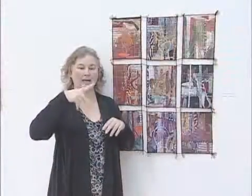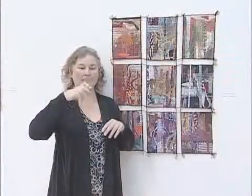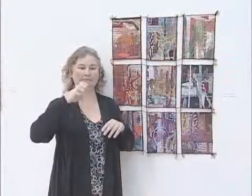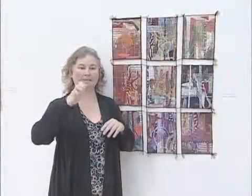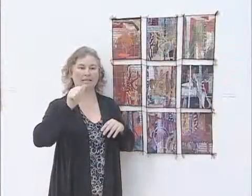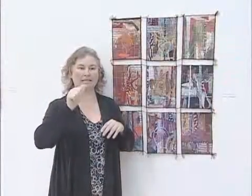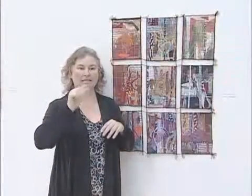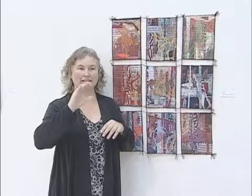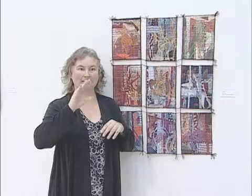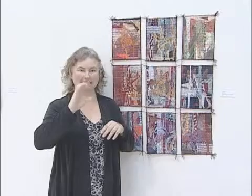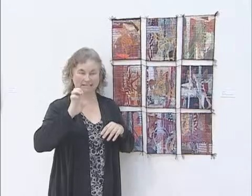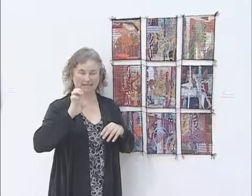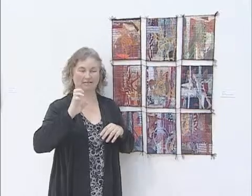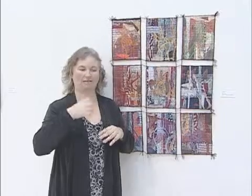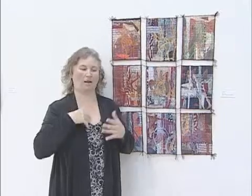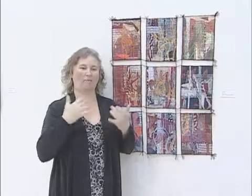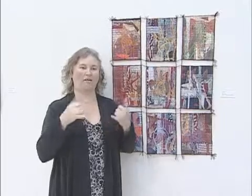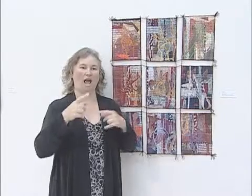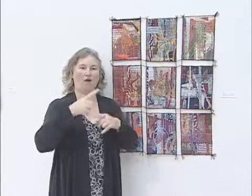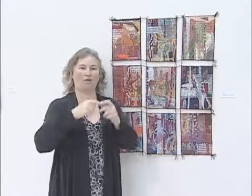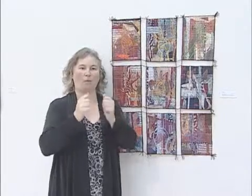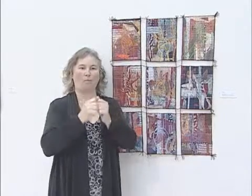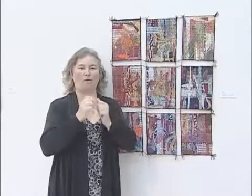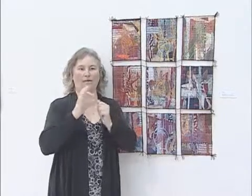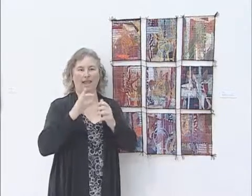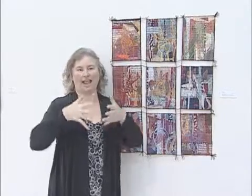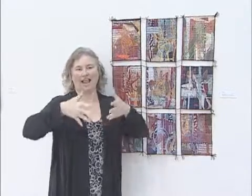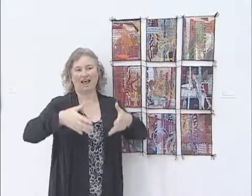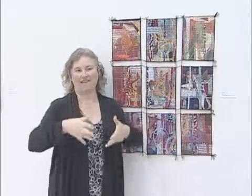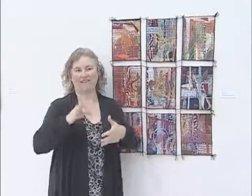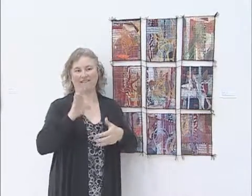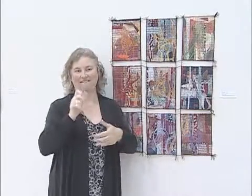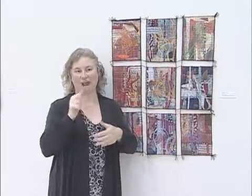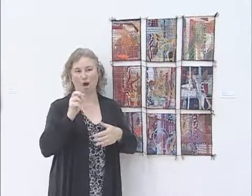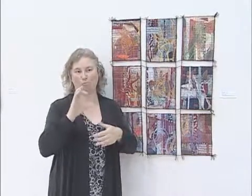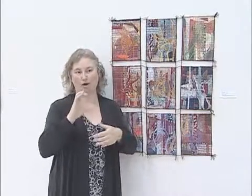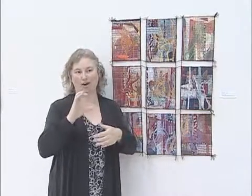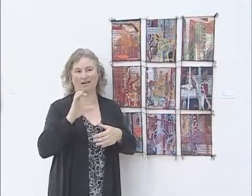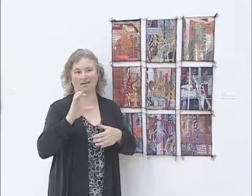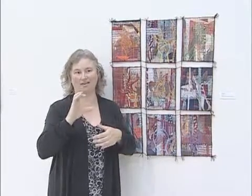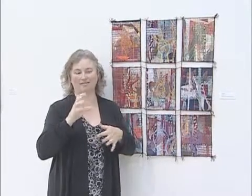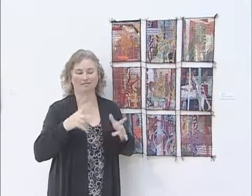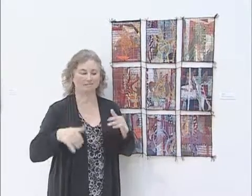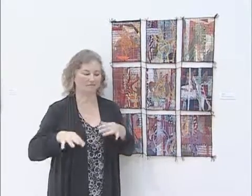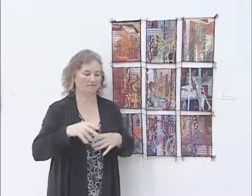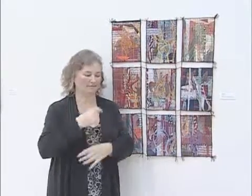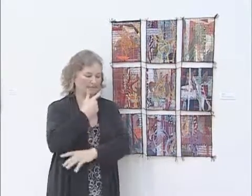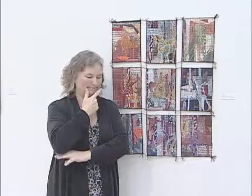The title of this quilt is Peace. I was playing around with a lot of leftover fabric.